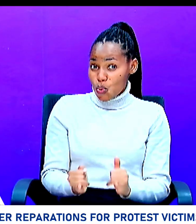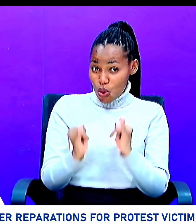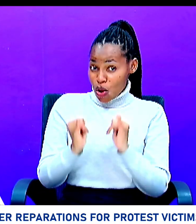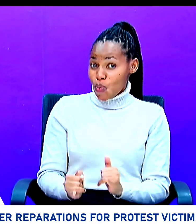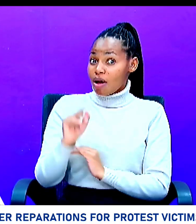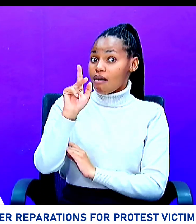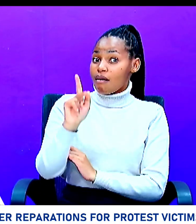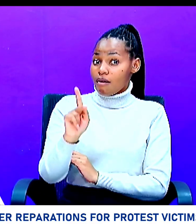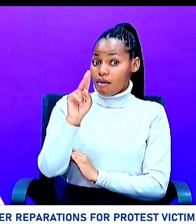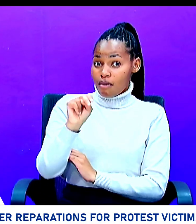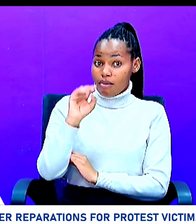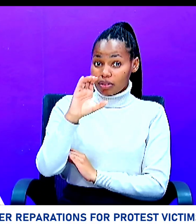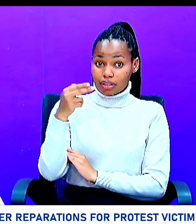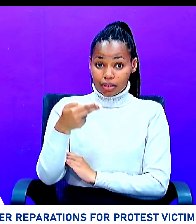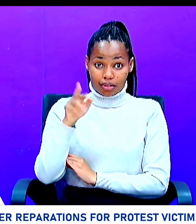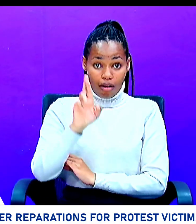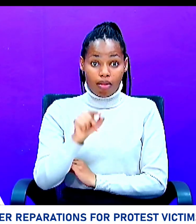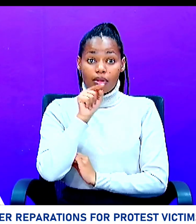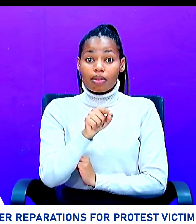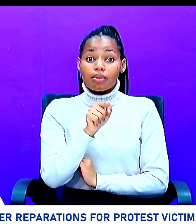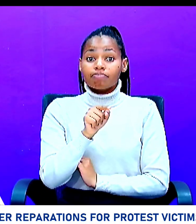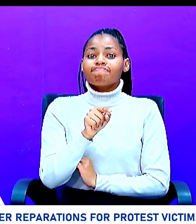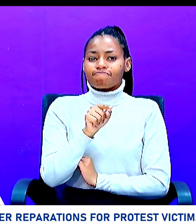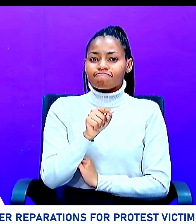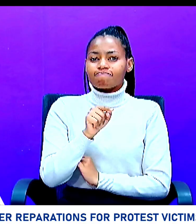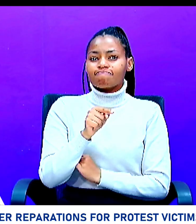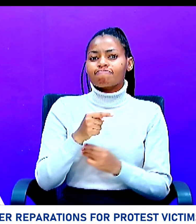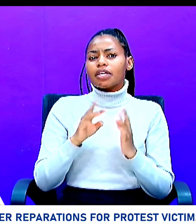timeline set for the committee to complete its work.